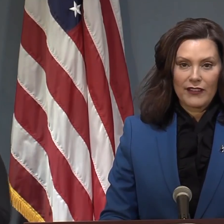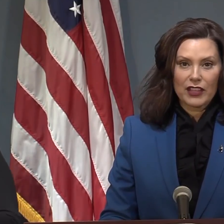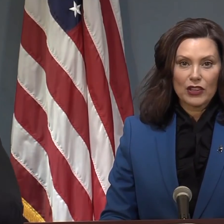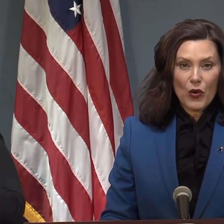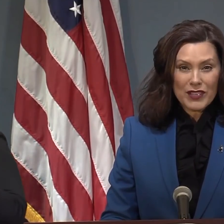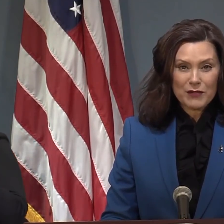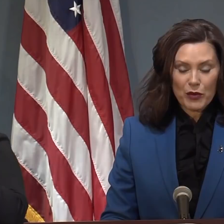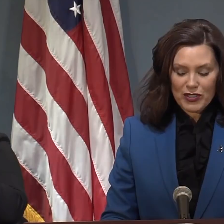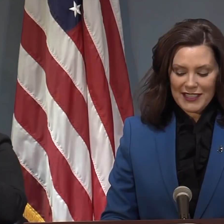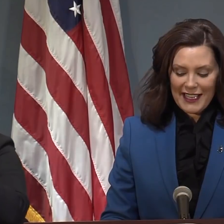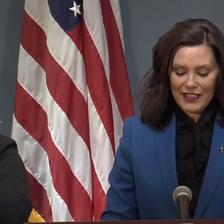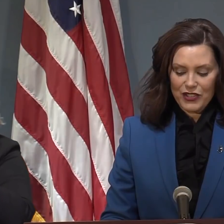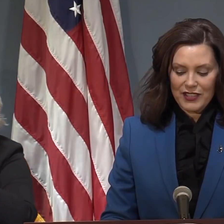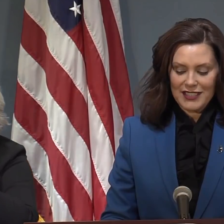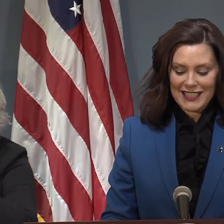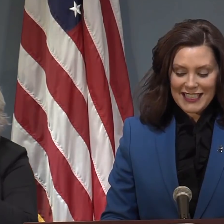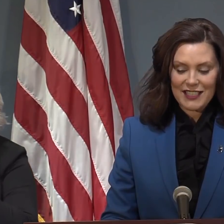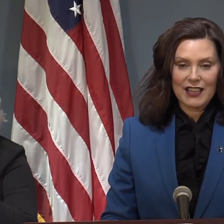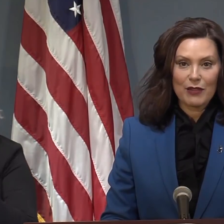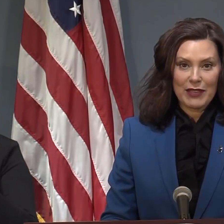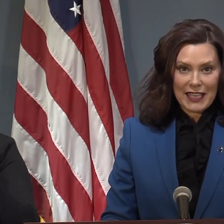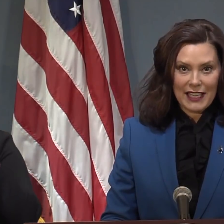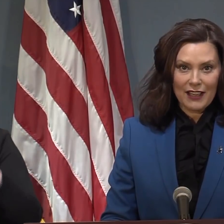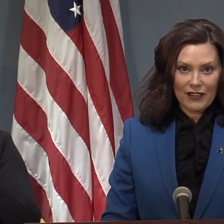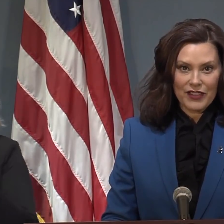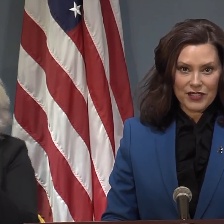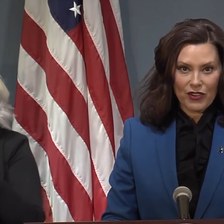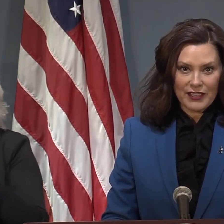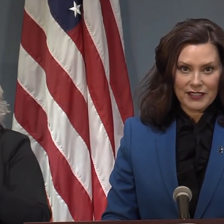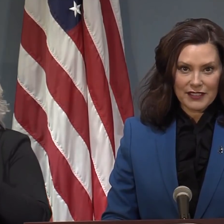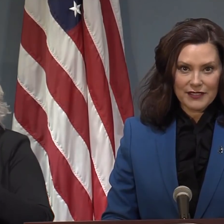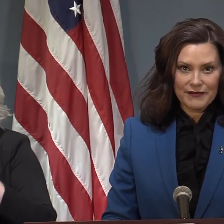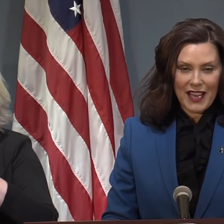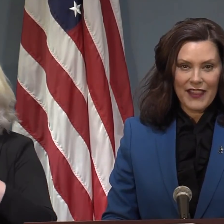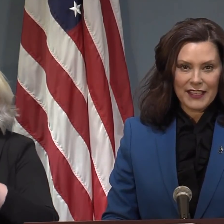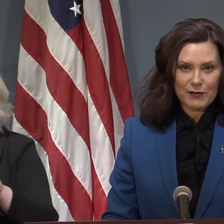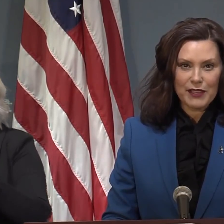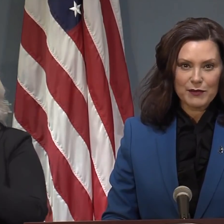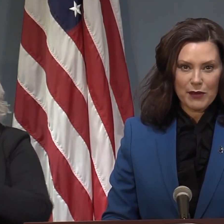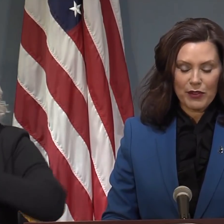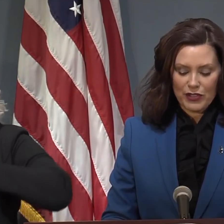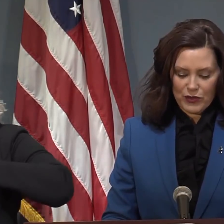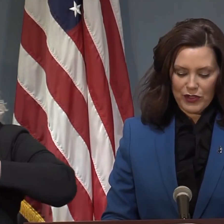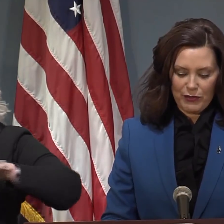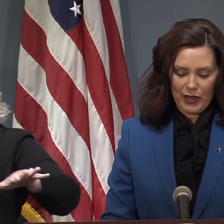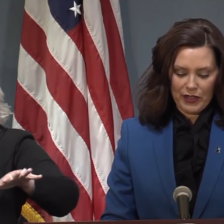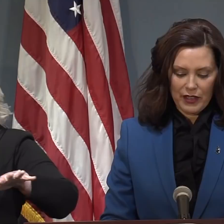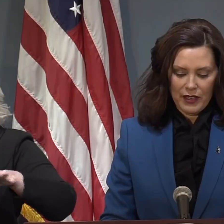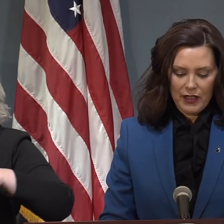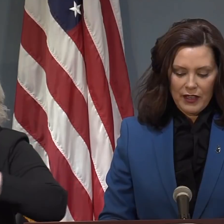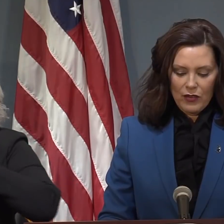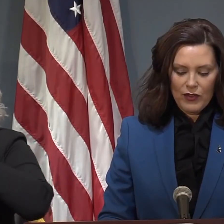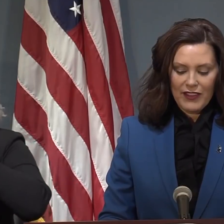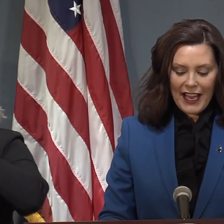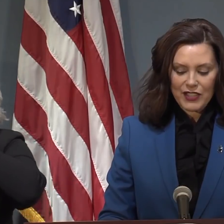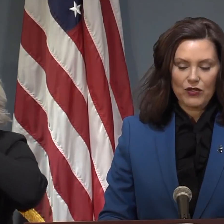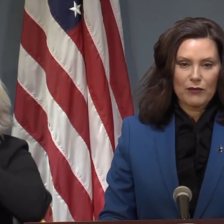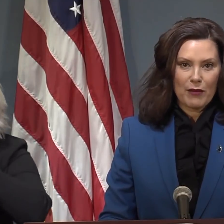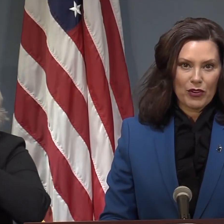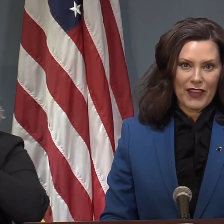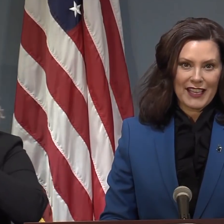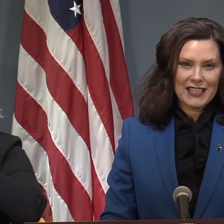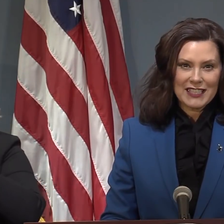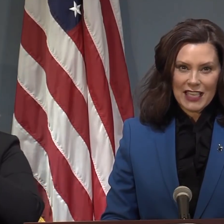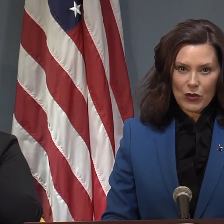We are at the lowest percentage since the beginning of this crisis, and that's because people are doing their part. We've got